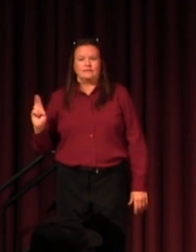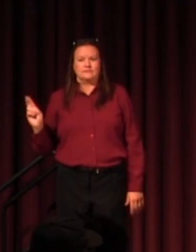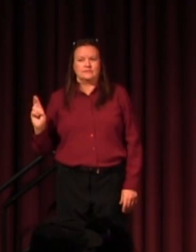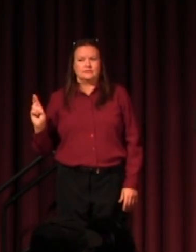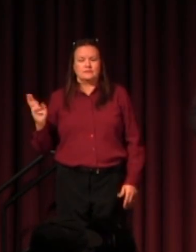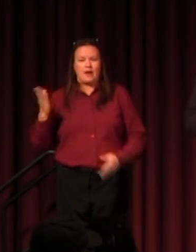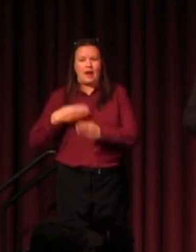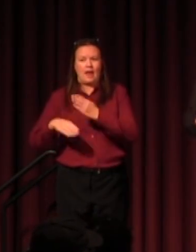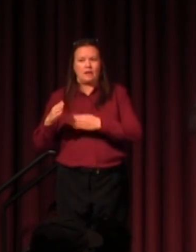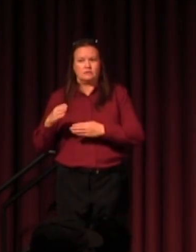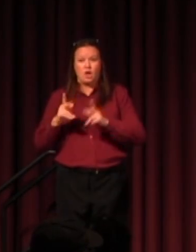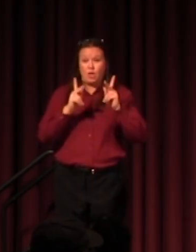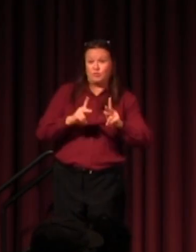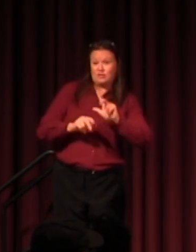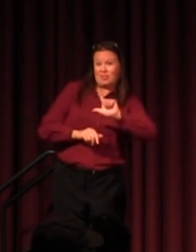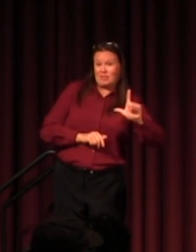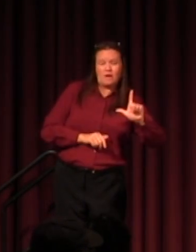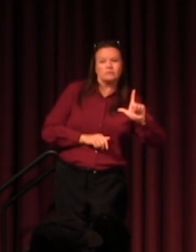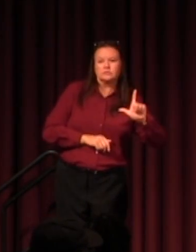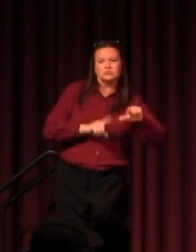They're not just scissors.